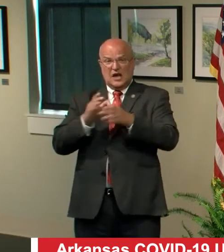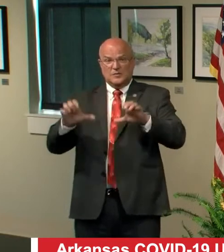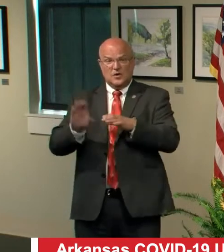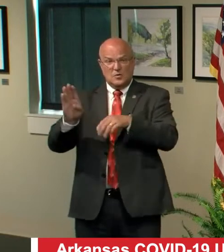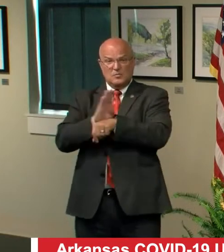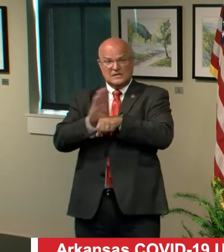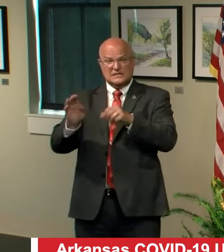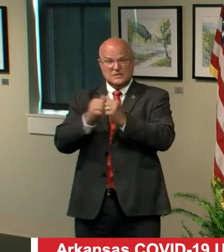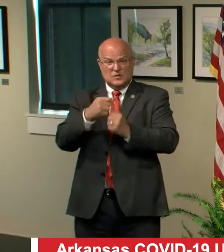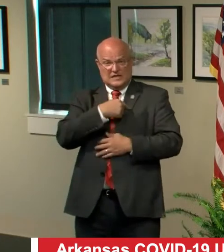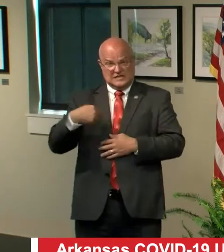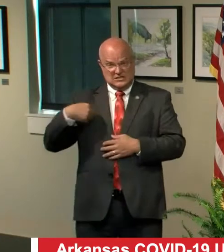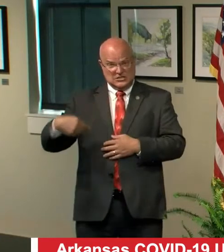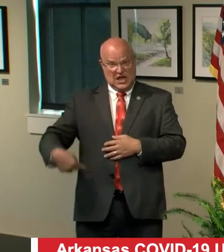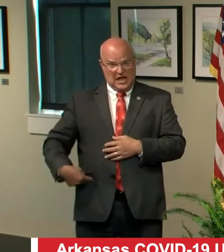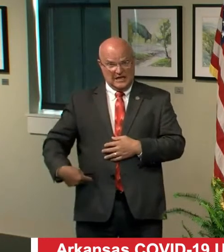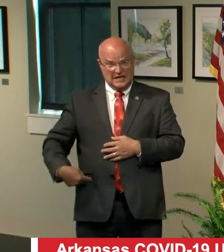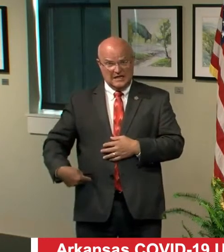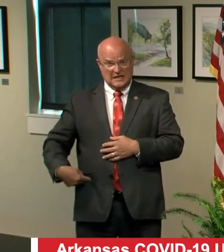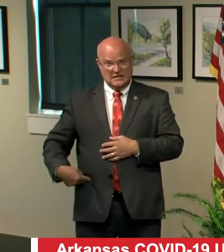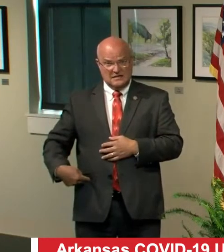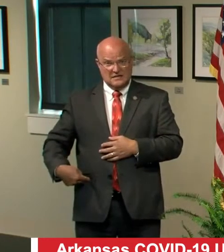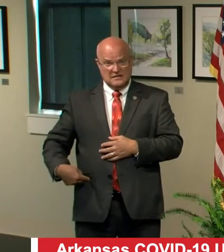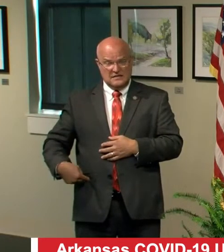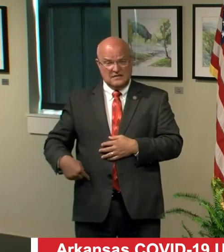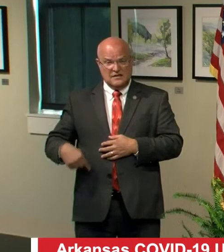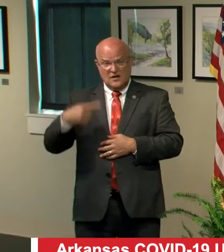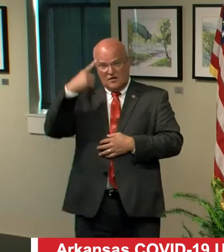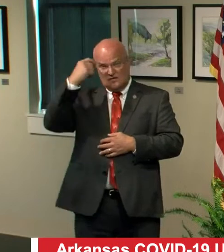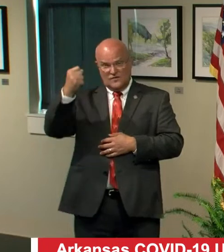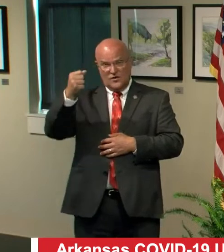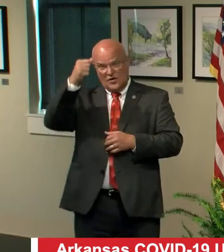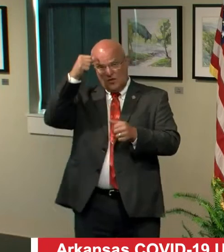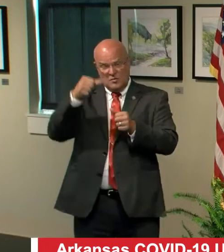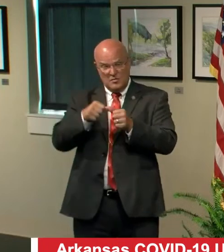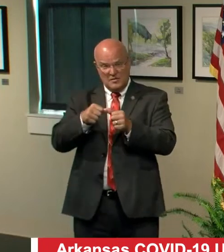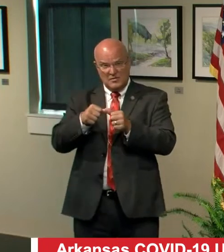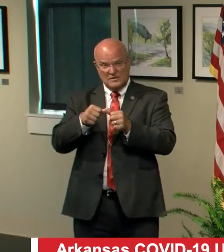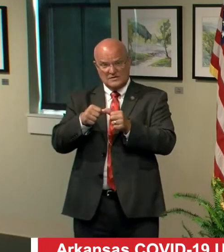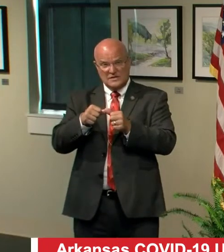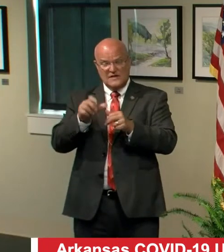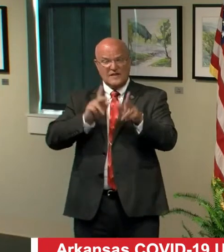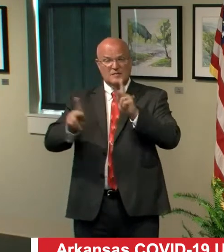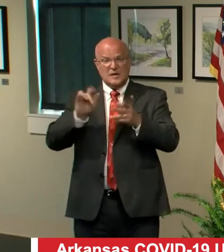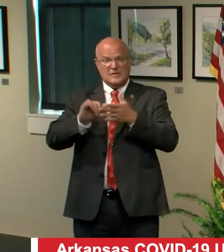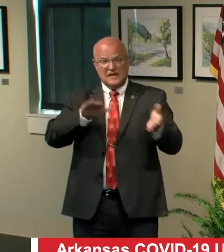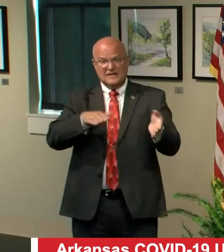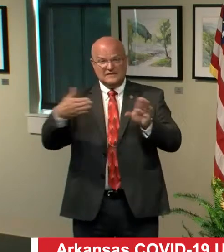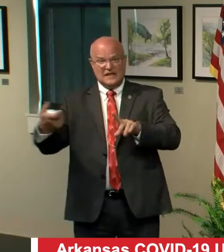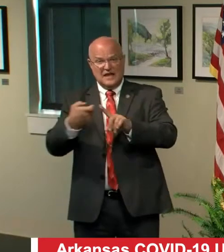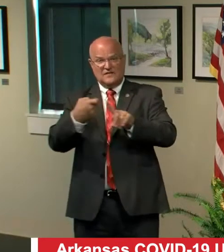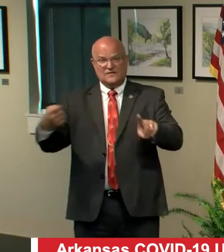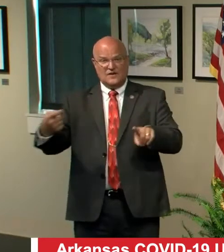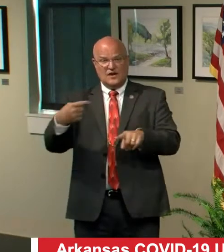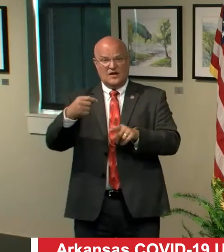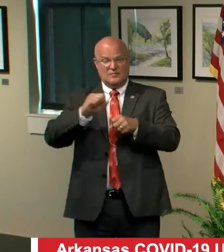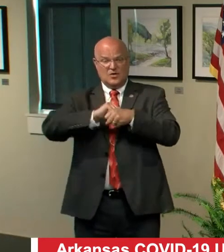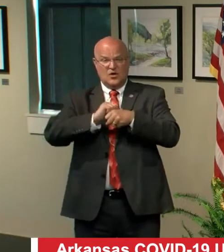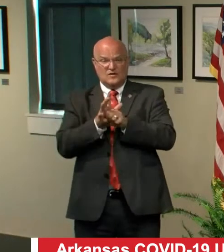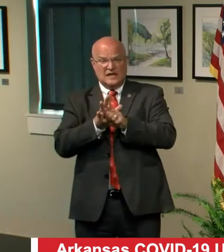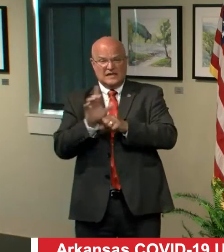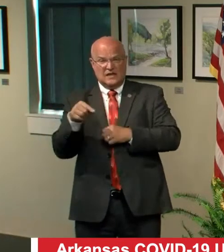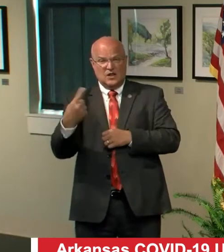doing business with China just for the remembrance of the people that have died from COVID alone?